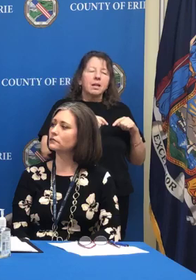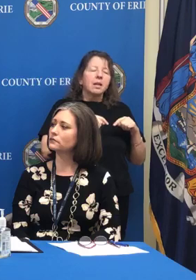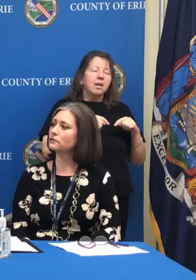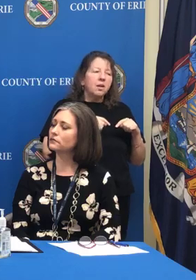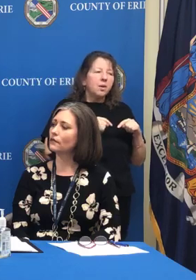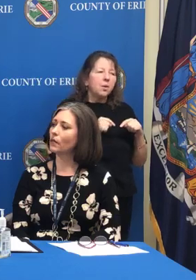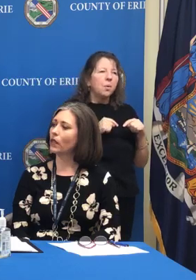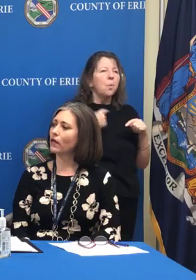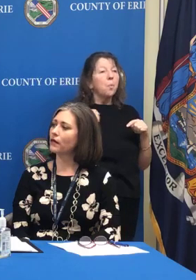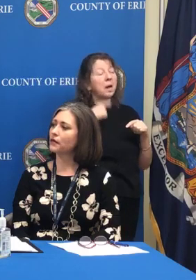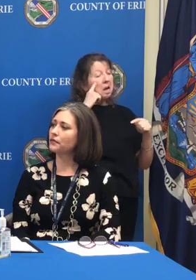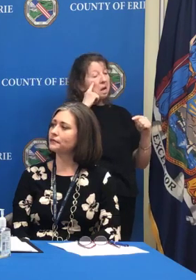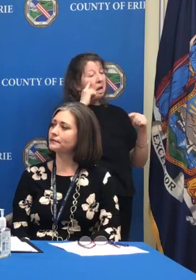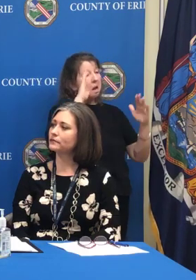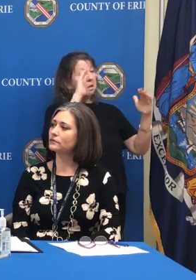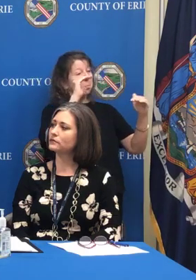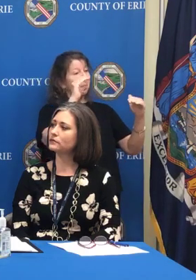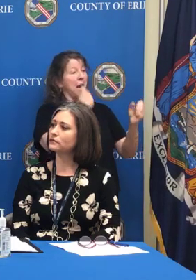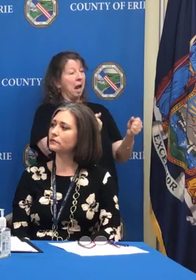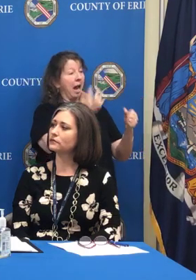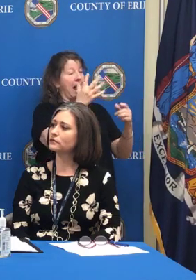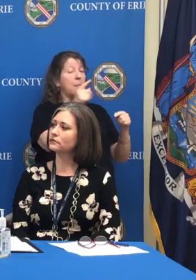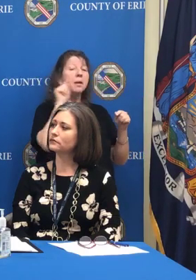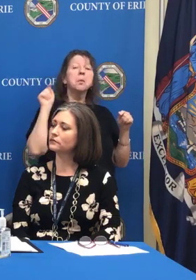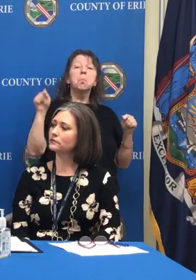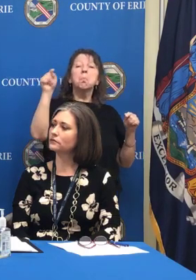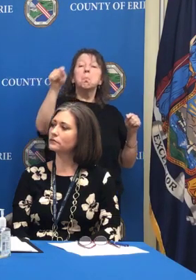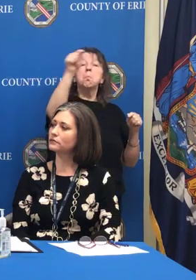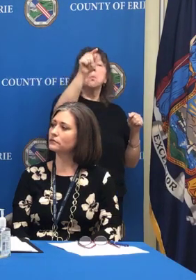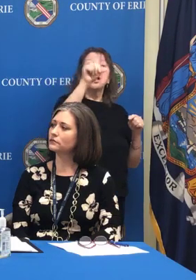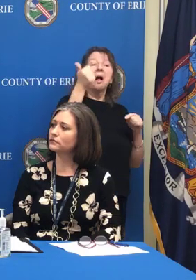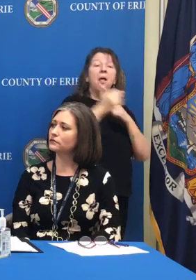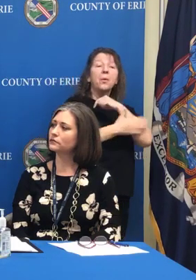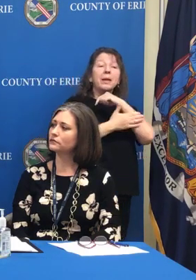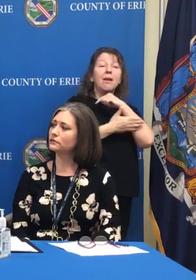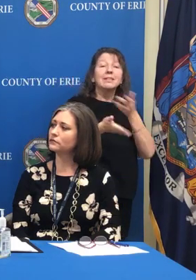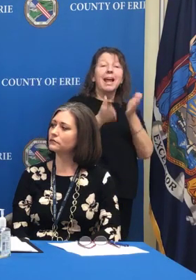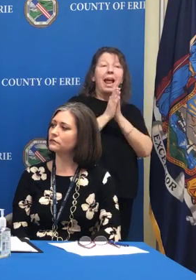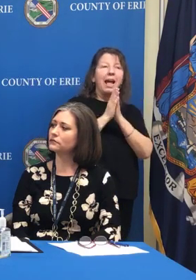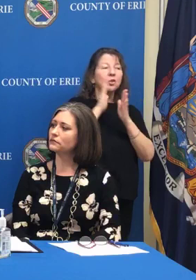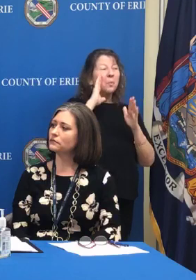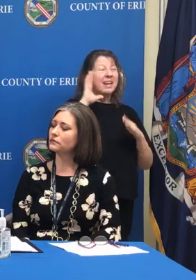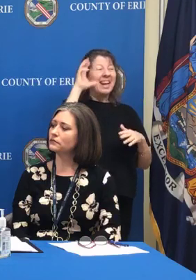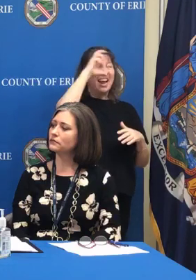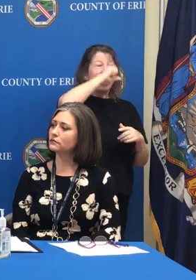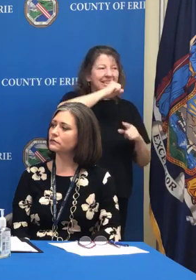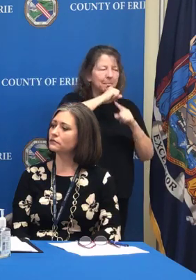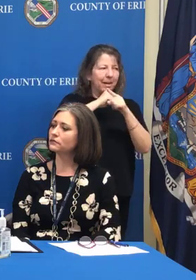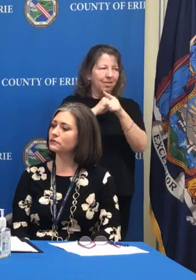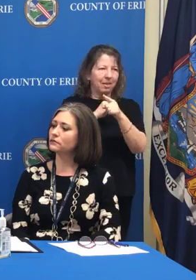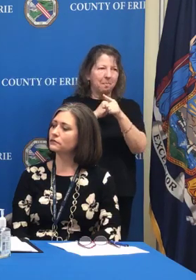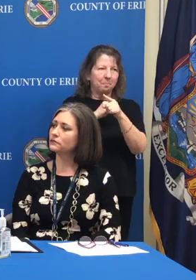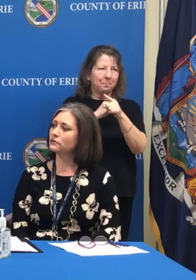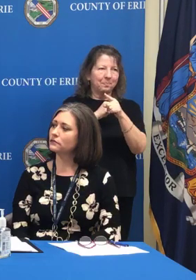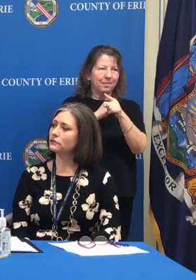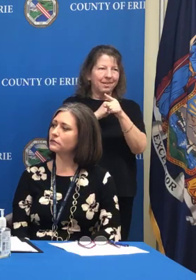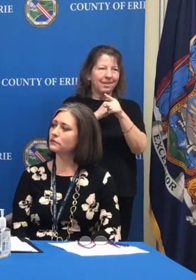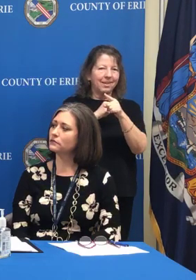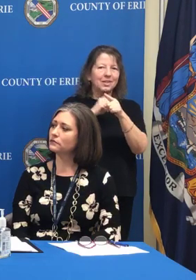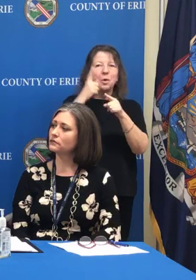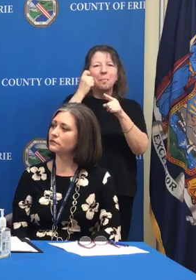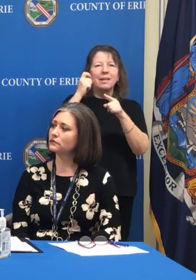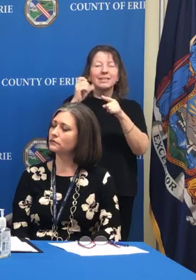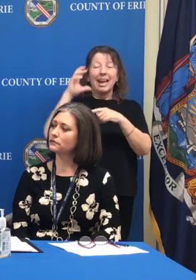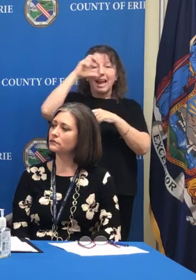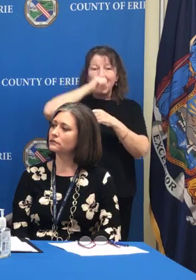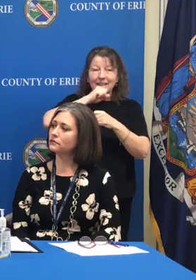number of tests that we were going to be asked to do for other counties, and as a result, that has limited our ability to deliver the tests as we thought